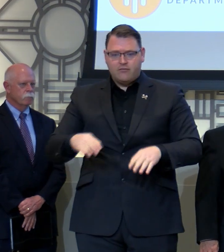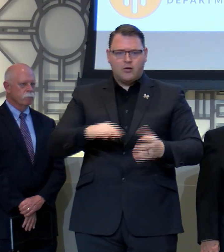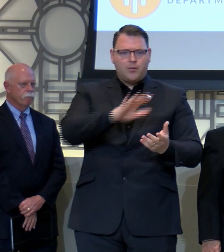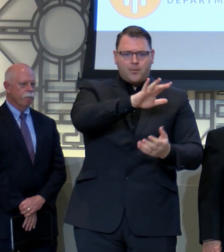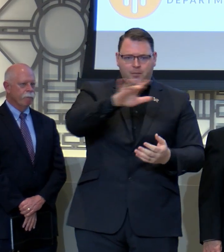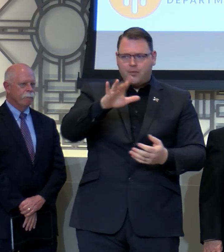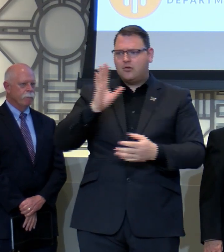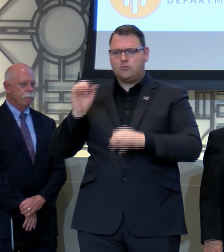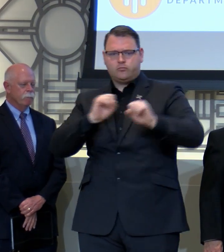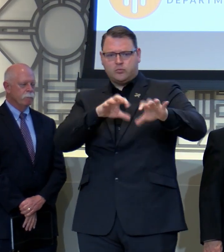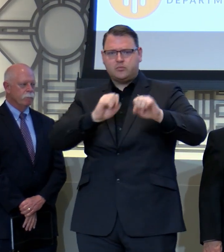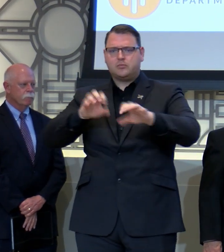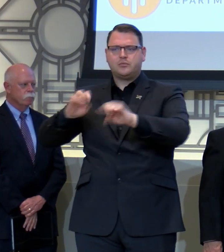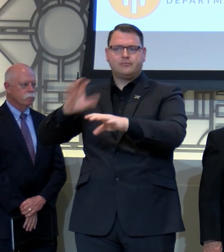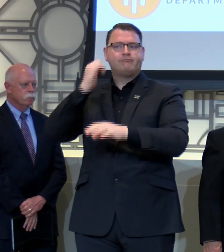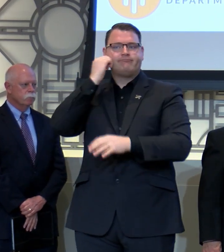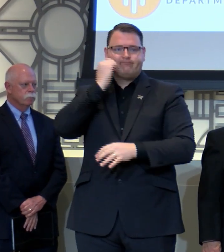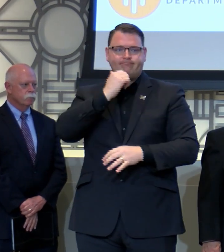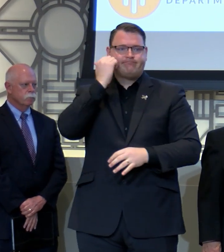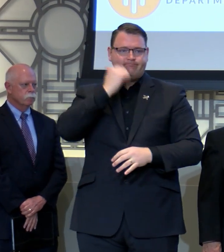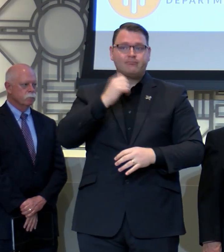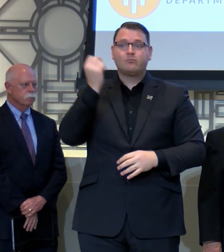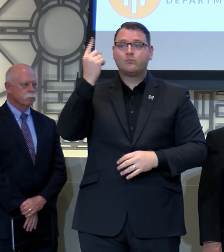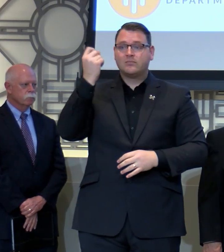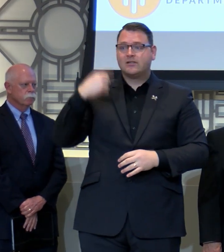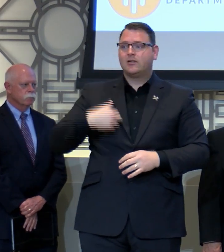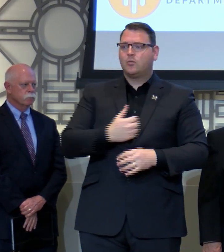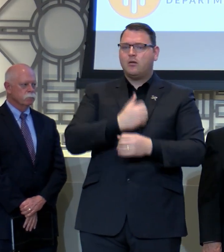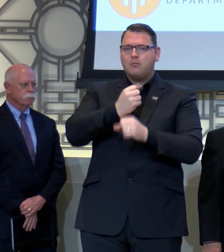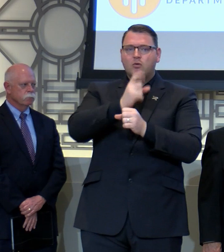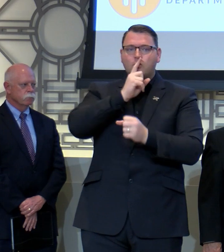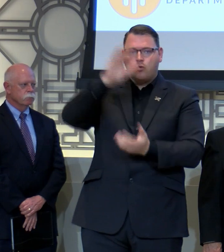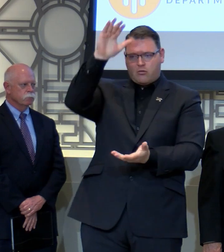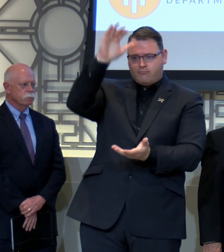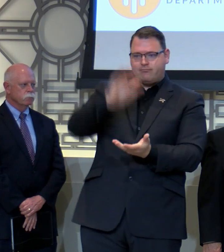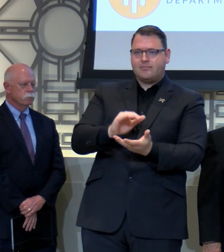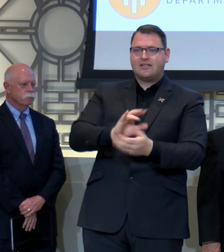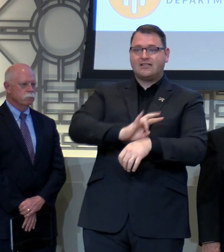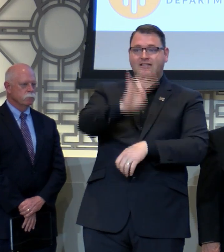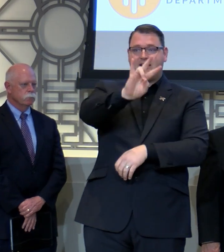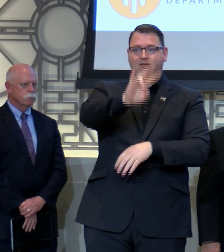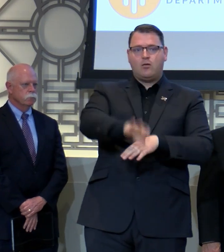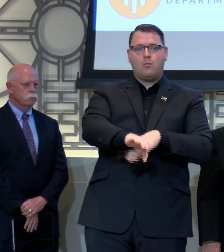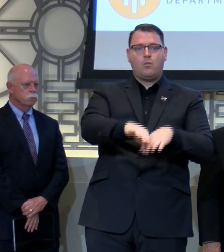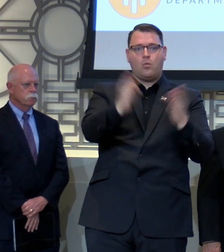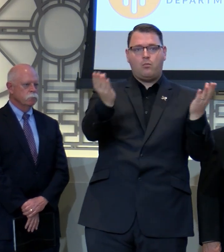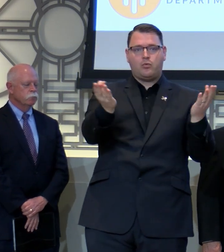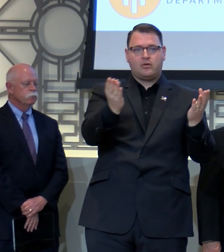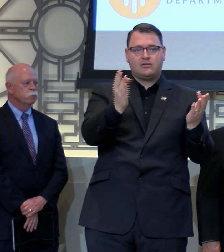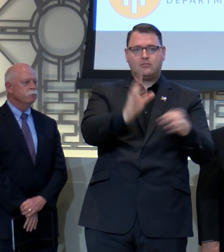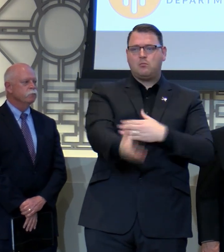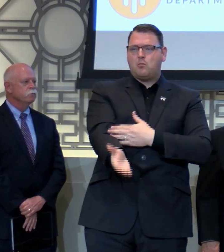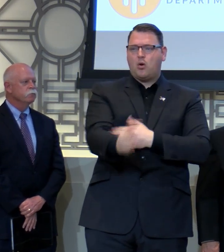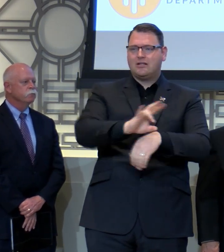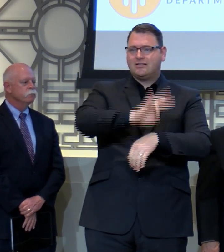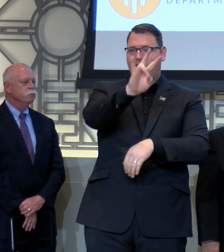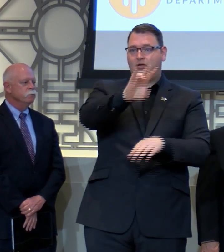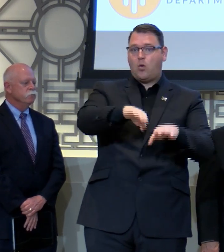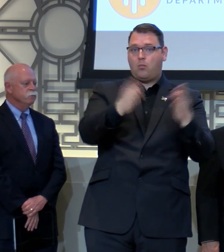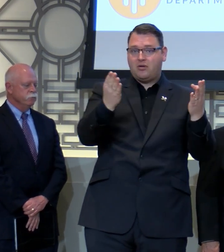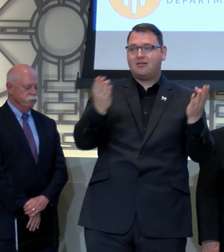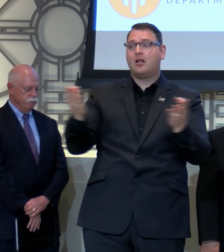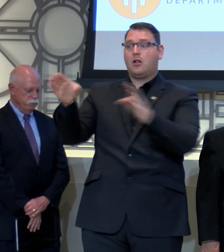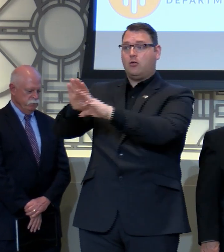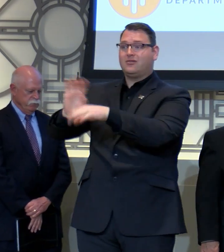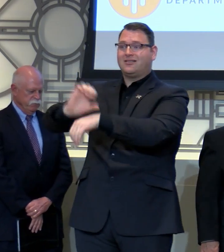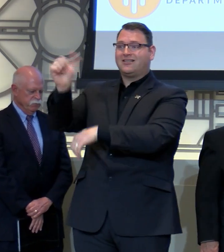ensure our customers are safe, we've enacted and reduced our store business hours to 7 a.m. to 10 p.m. This will allow for more cleaning as well as